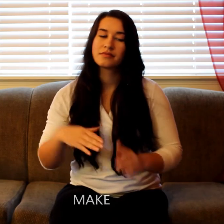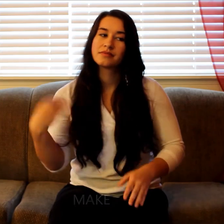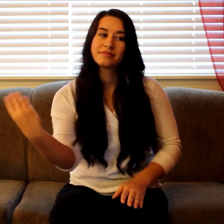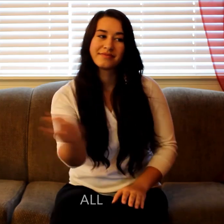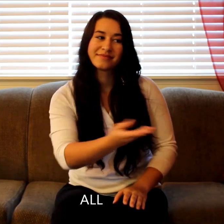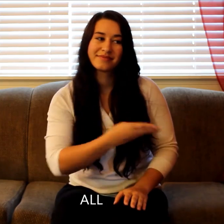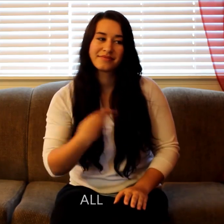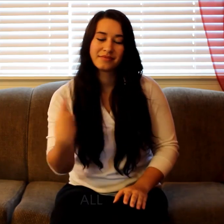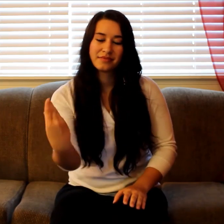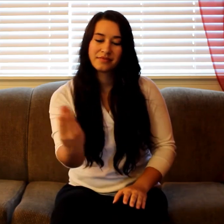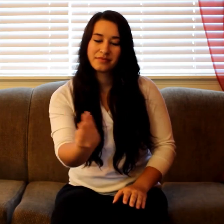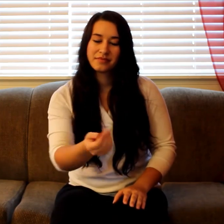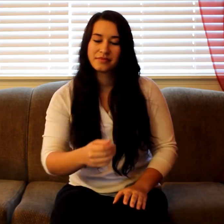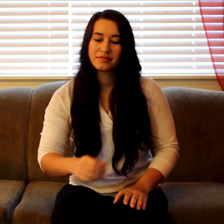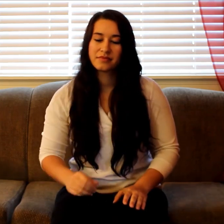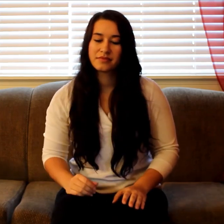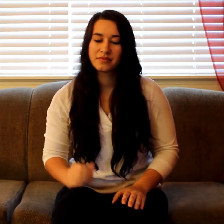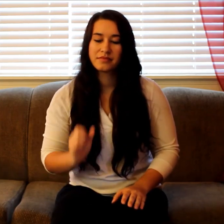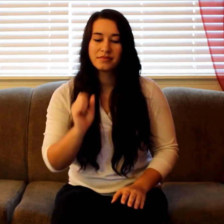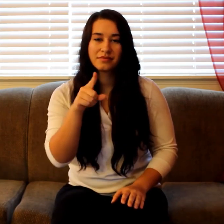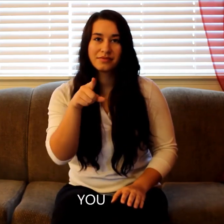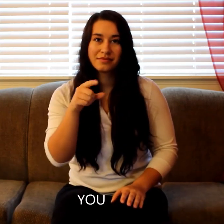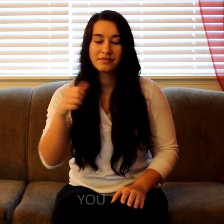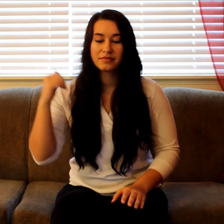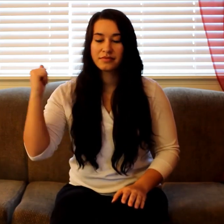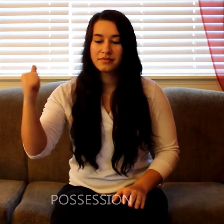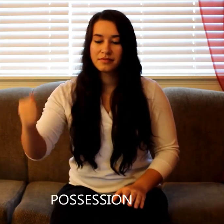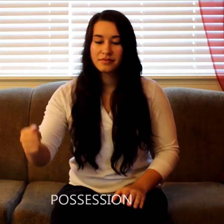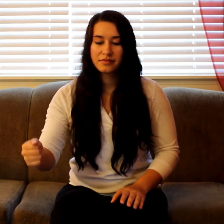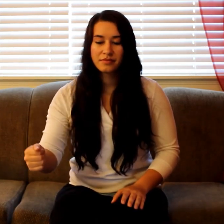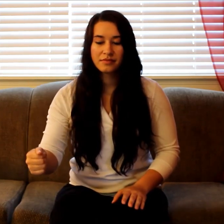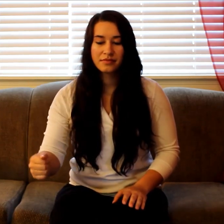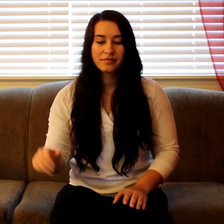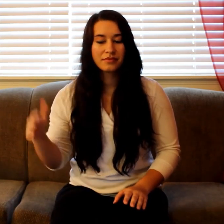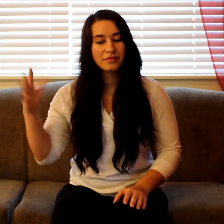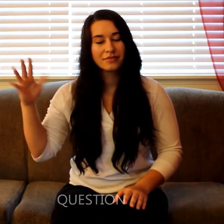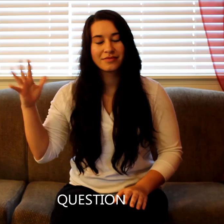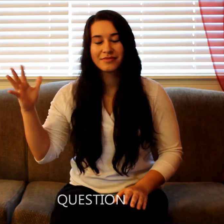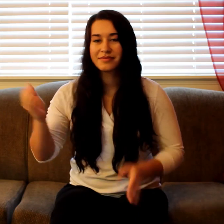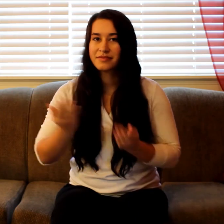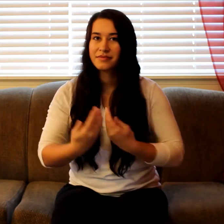Yeah.